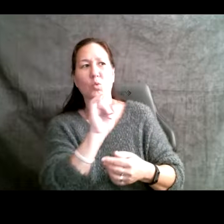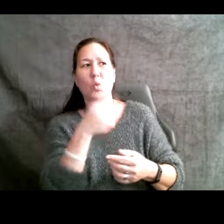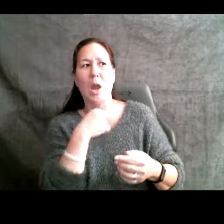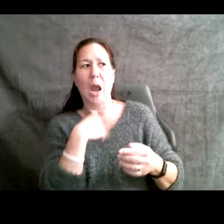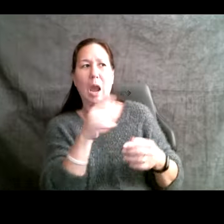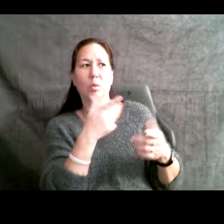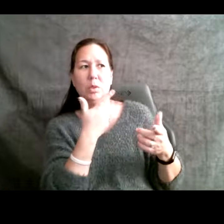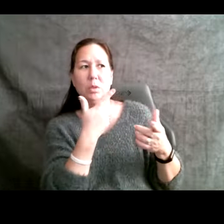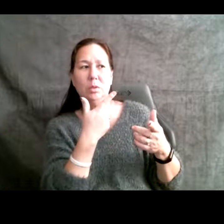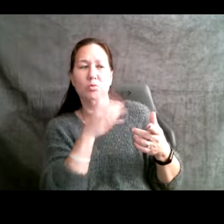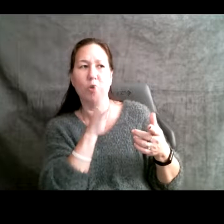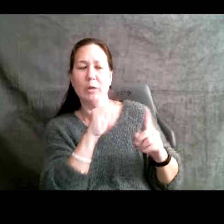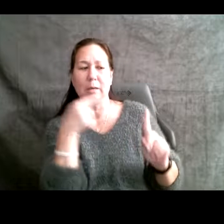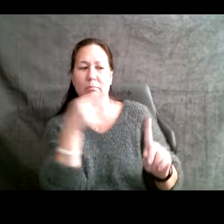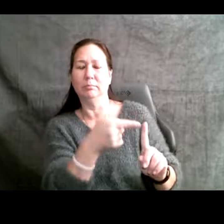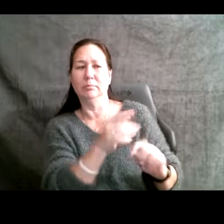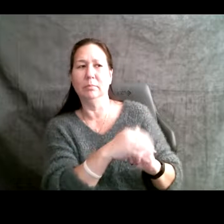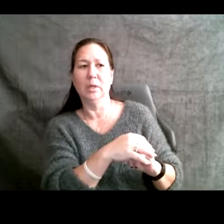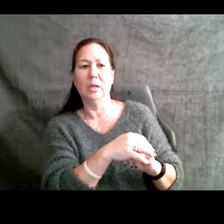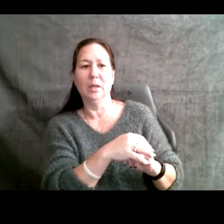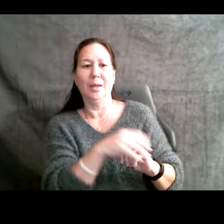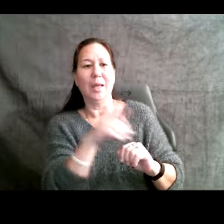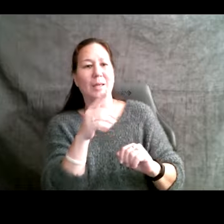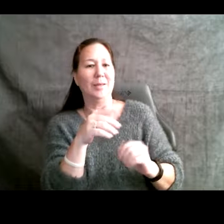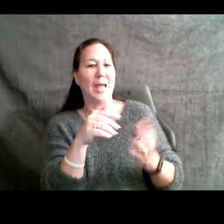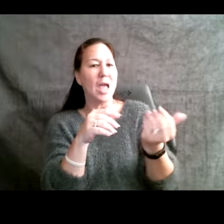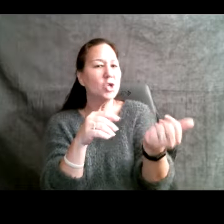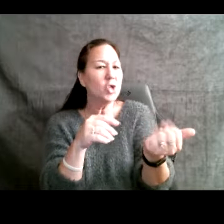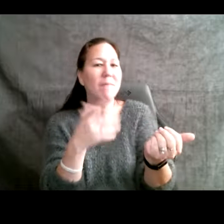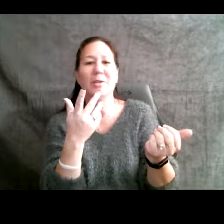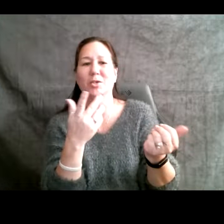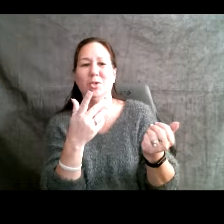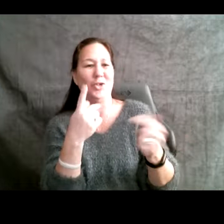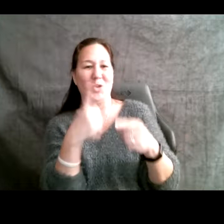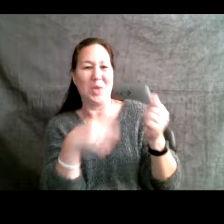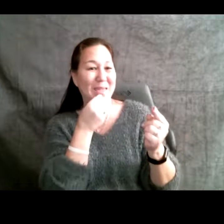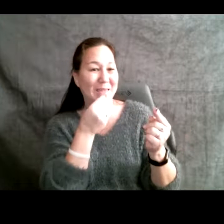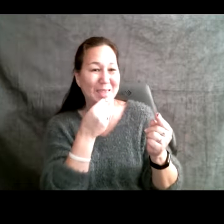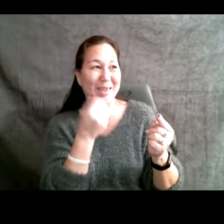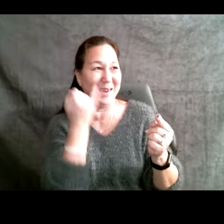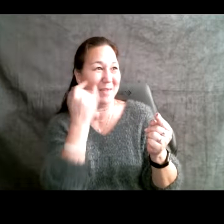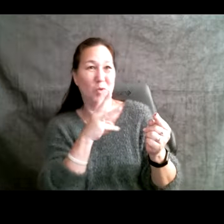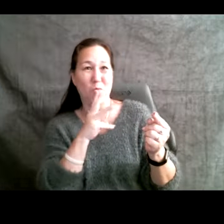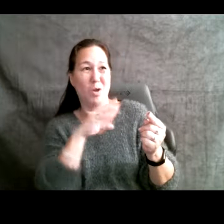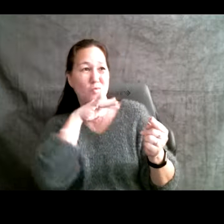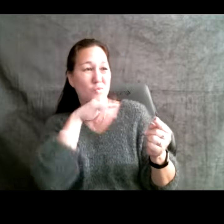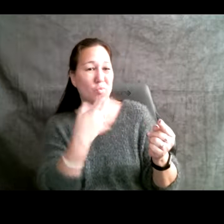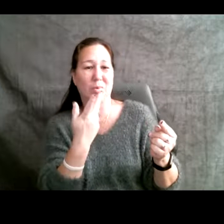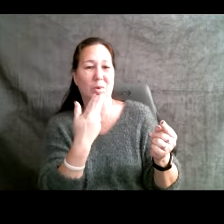If the land isn't accessible and the shellfish, you can't eat it, then that's a